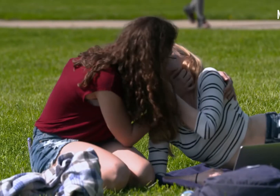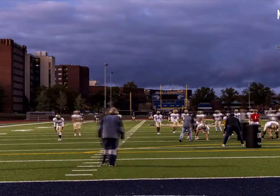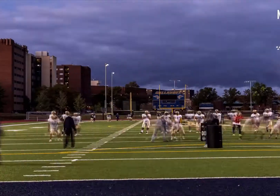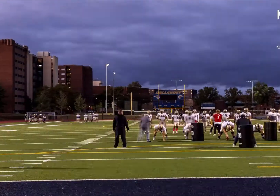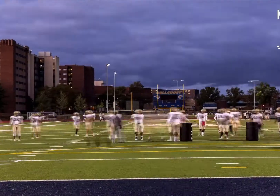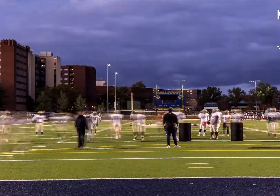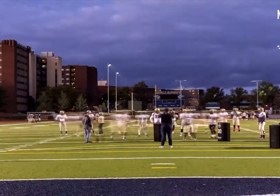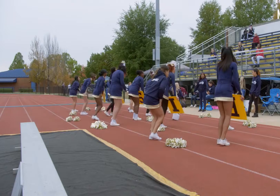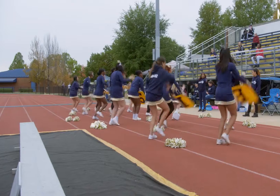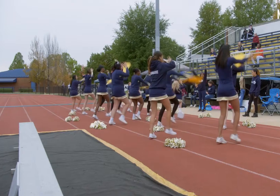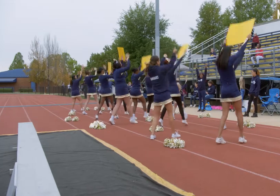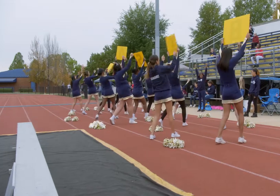This is why you don't mess with me, see I'm